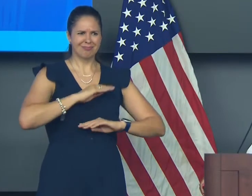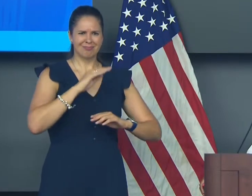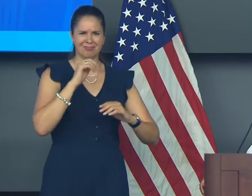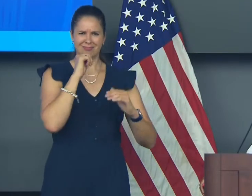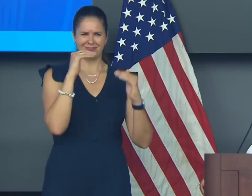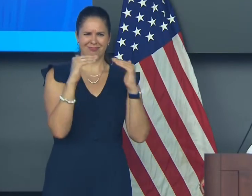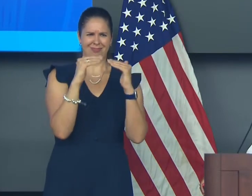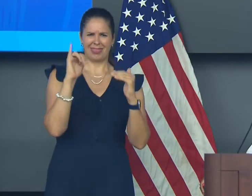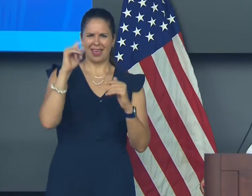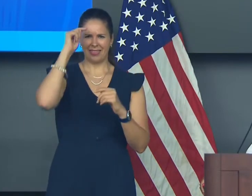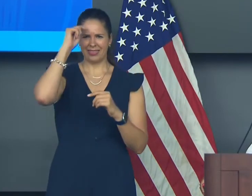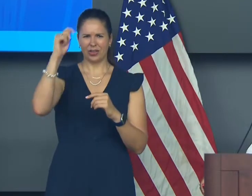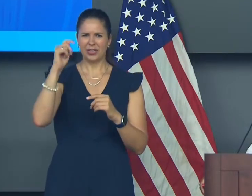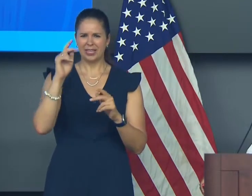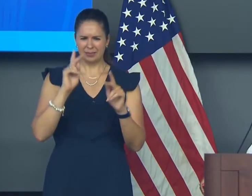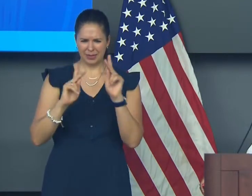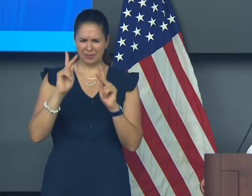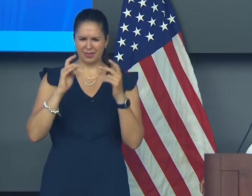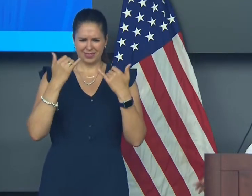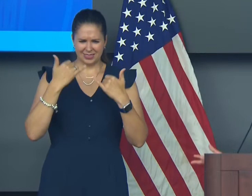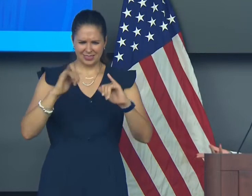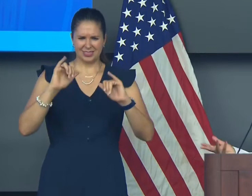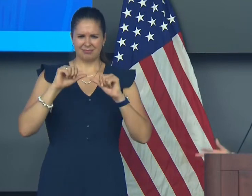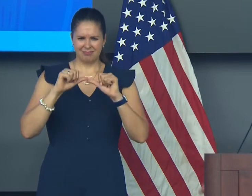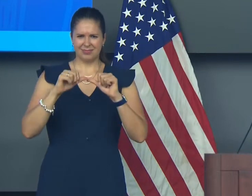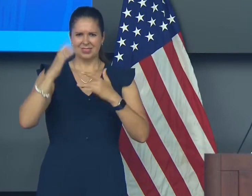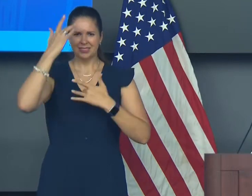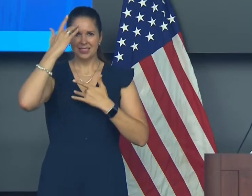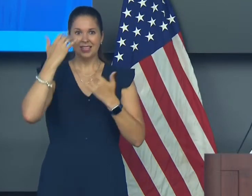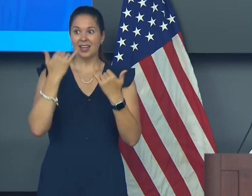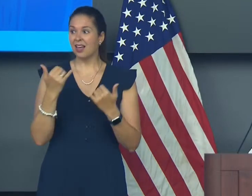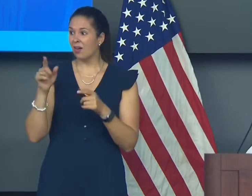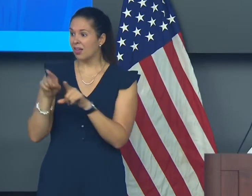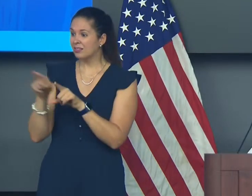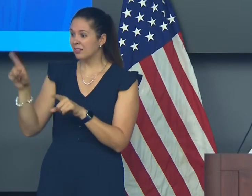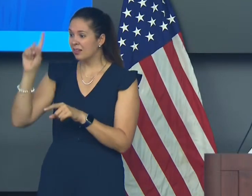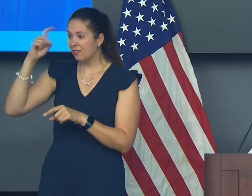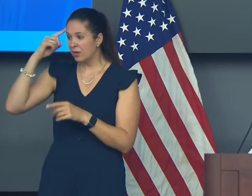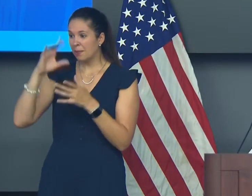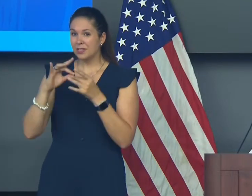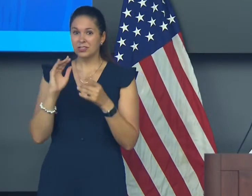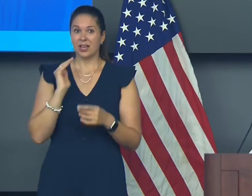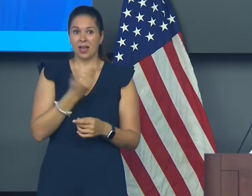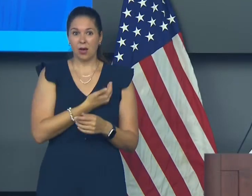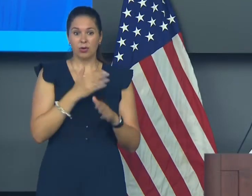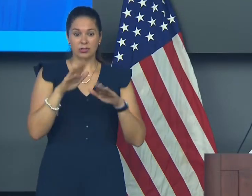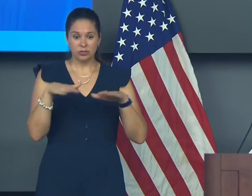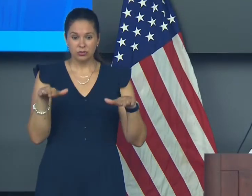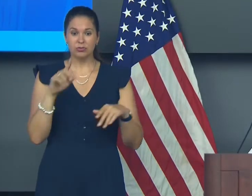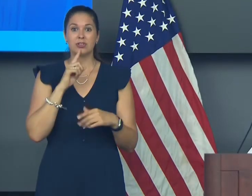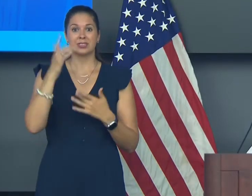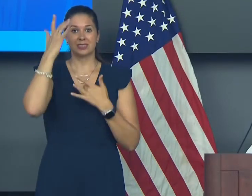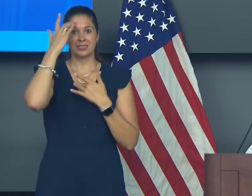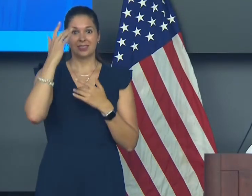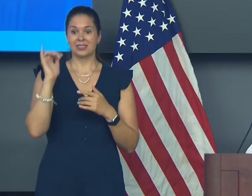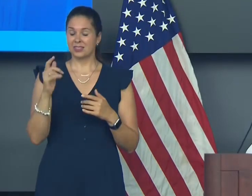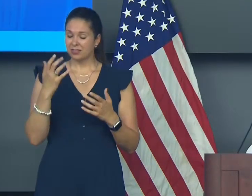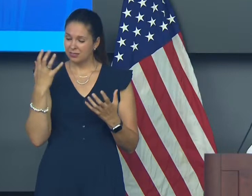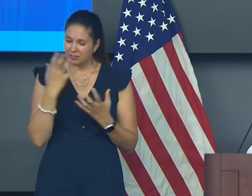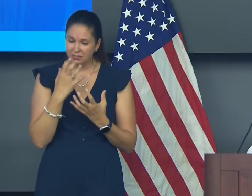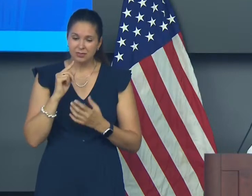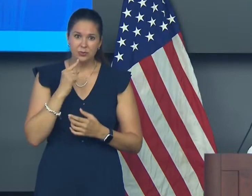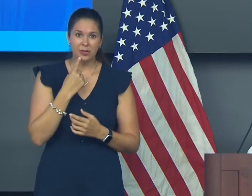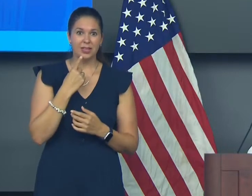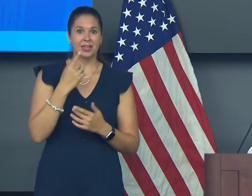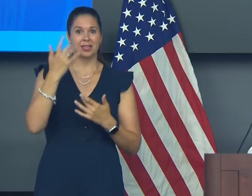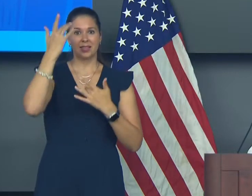People are continuing to get sick, and now, as the governor mentioned, our children are sick. They're greatly ill, and I